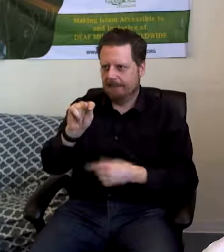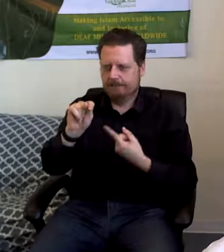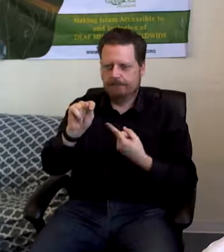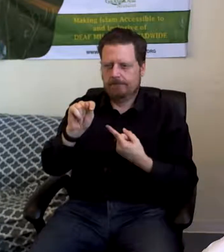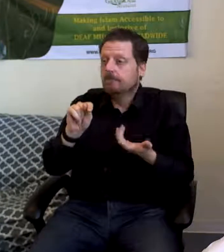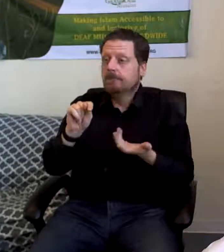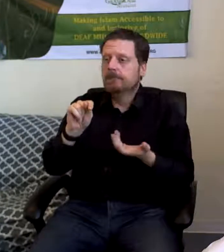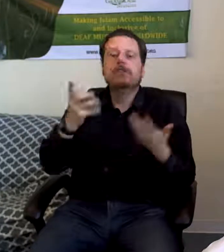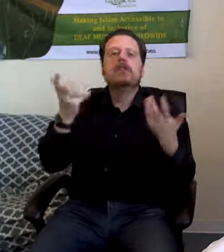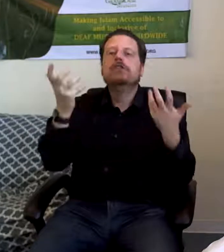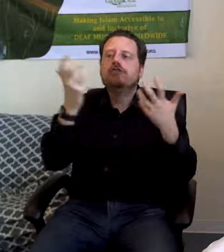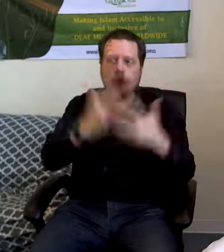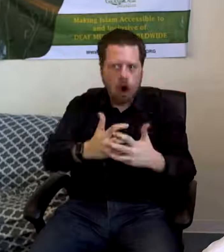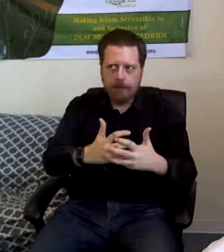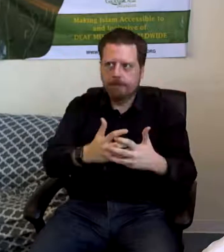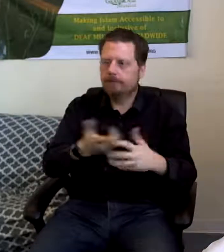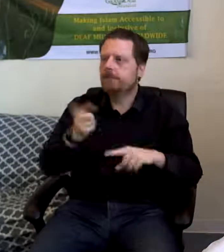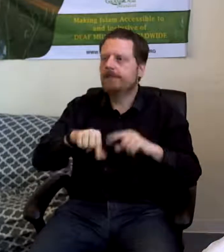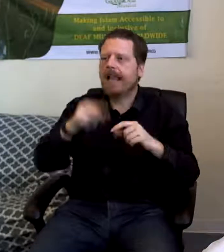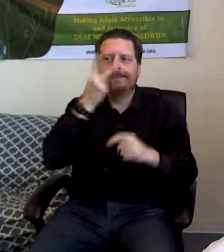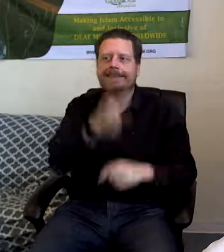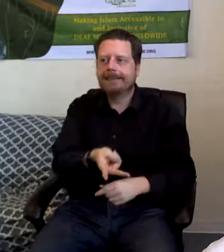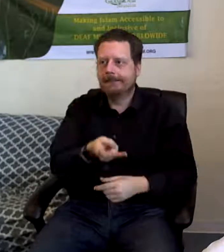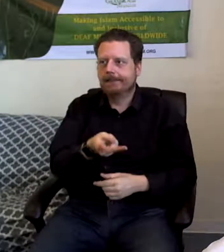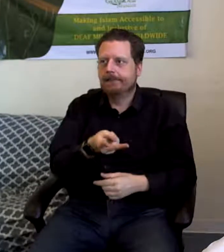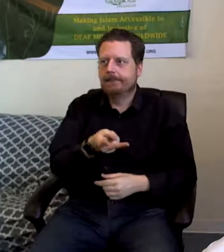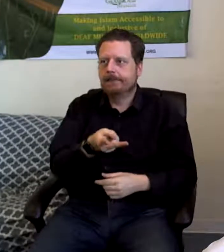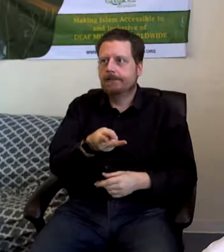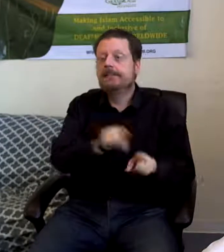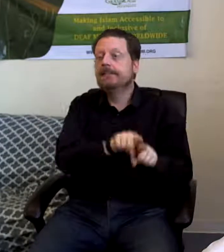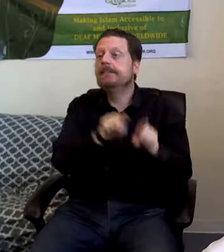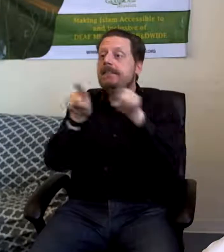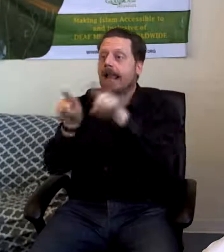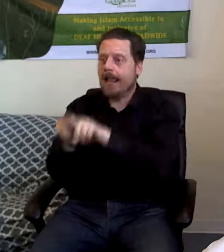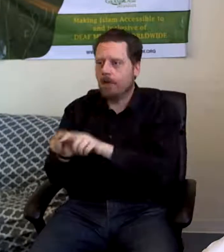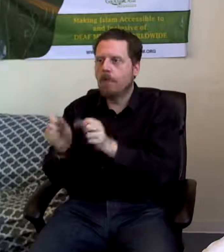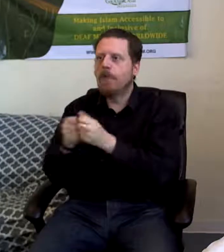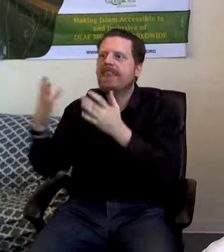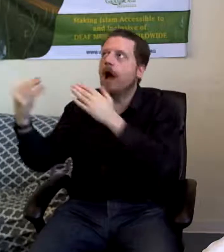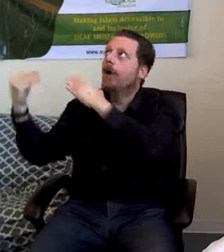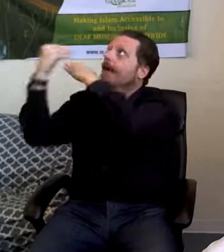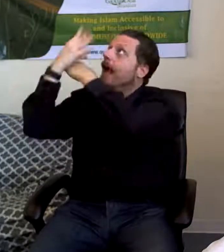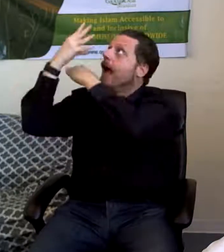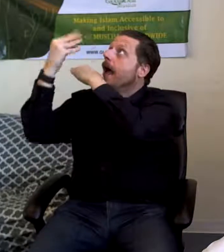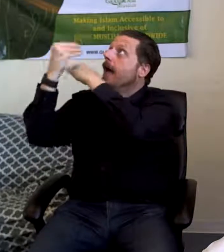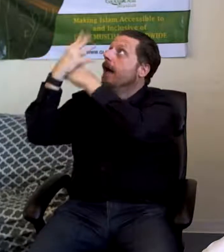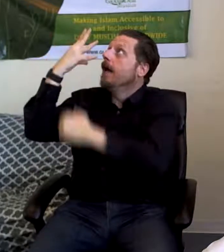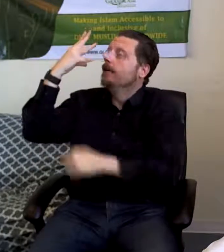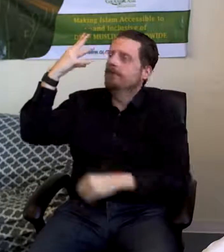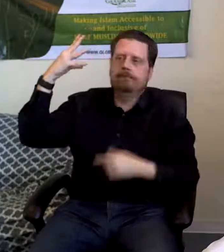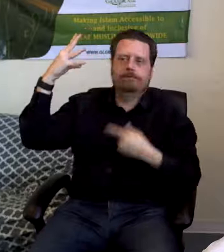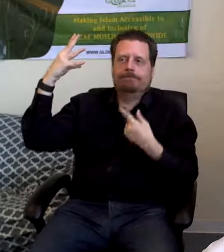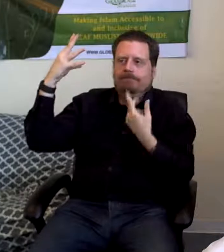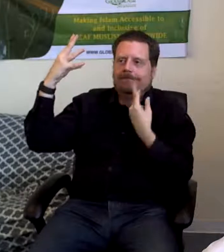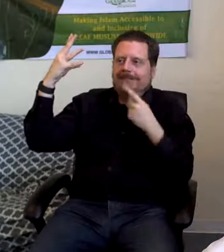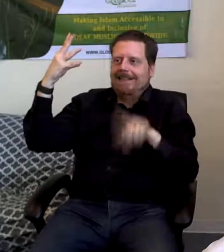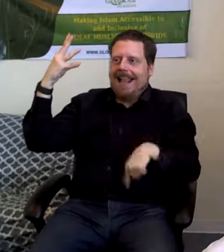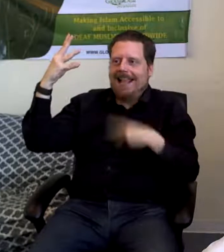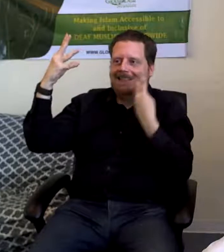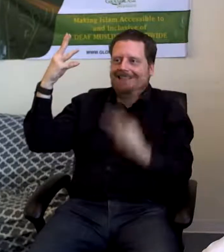in the darkness we do not see. Likewise, without the guidance of Allah, we do not